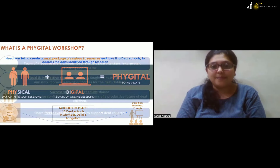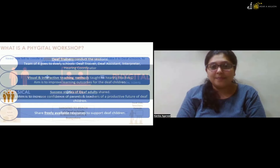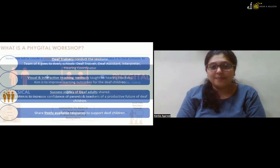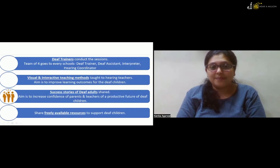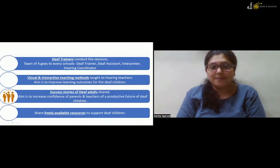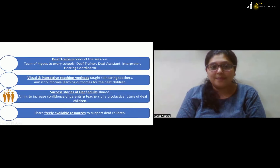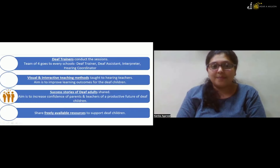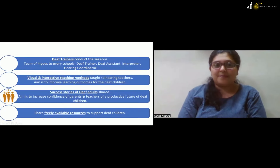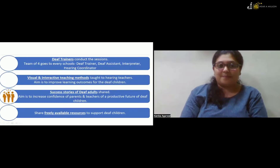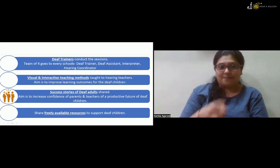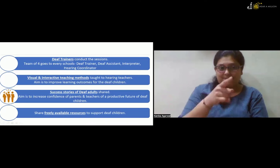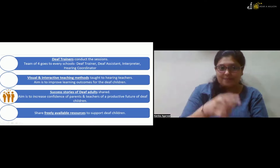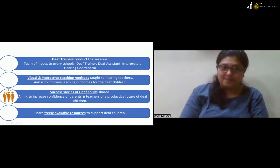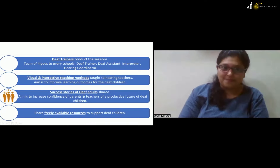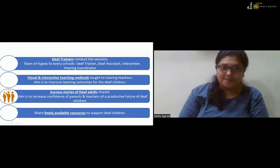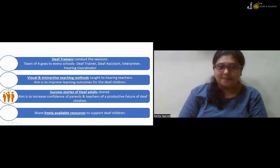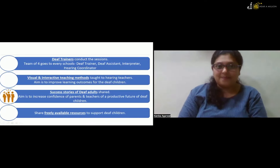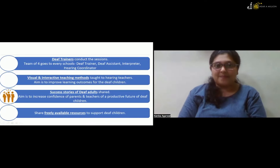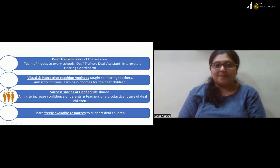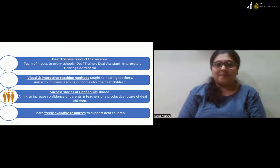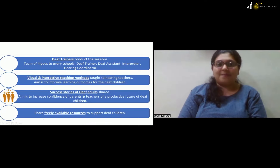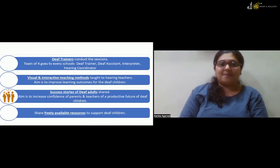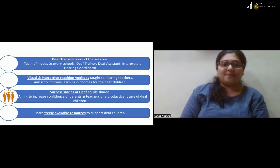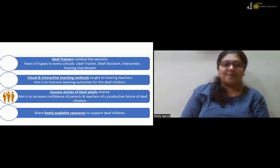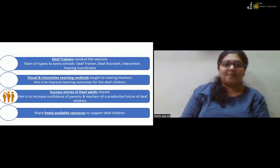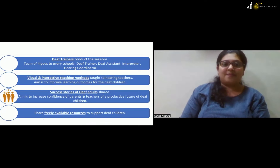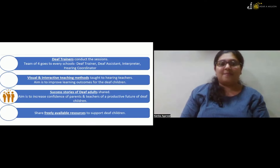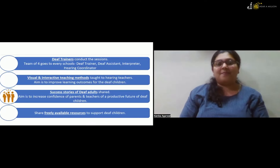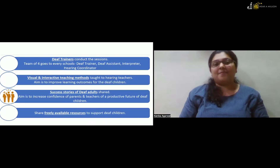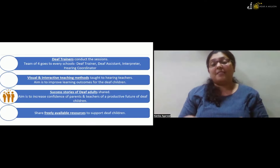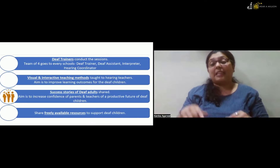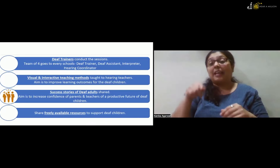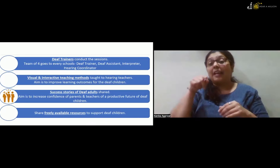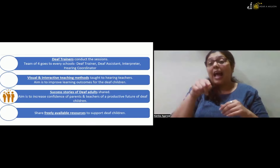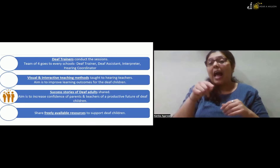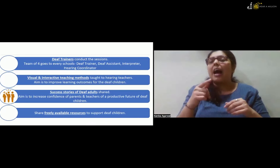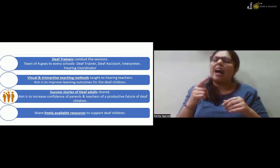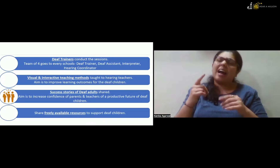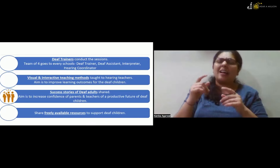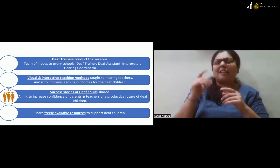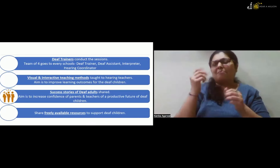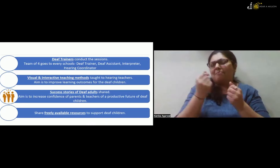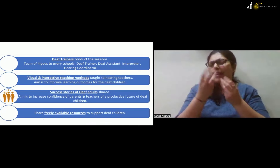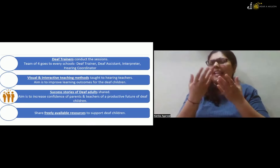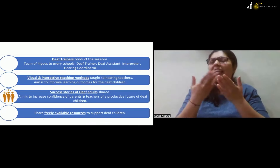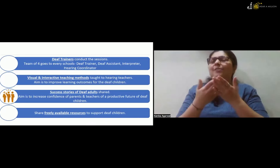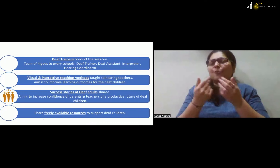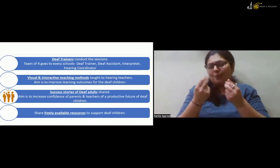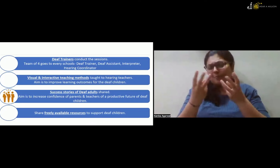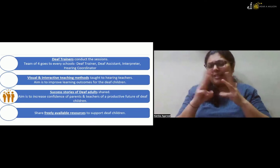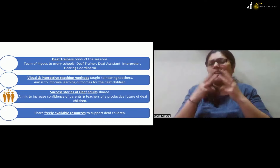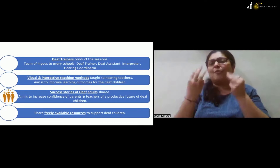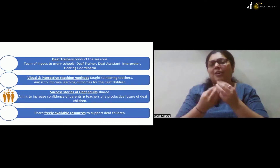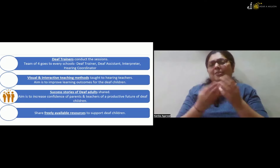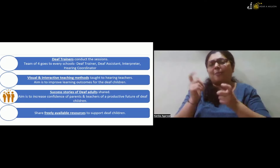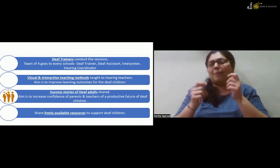So that was it. We targeted 10 schools.